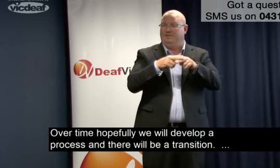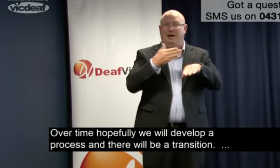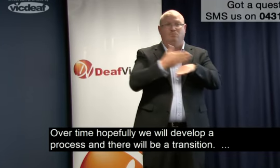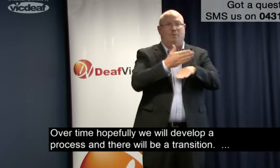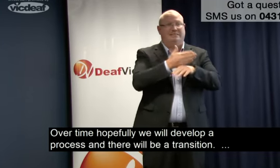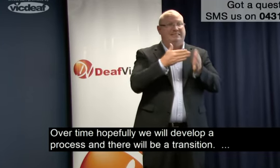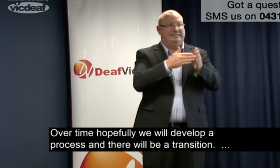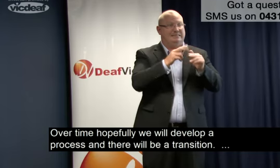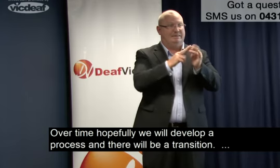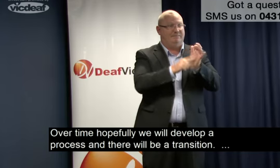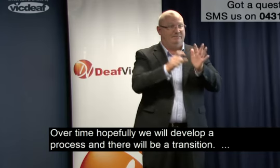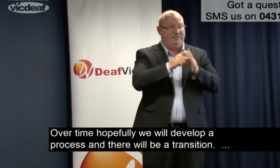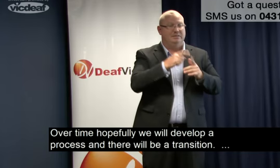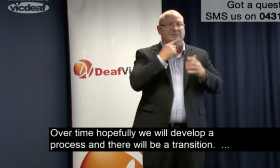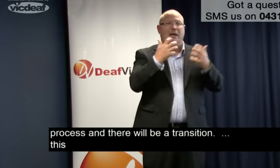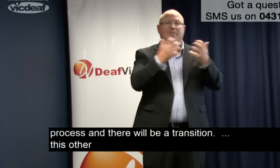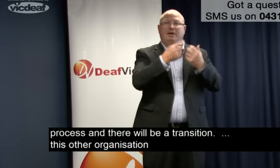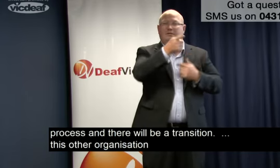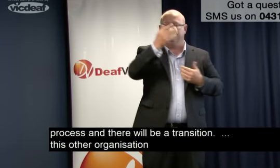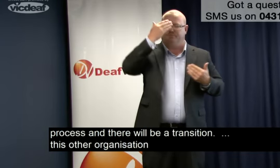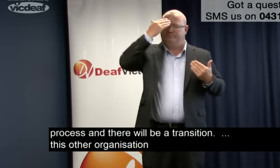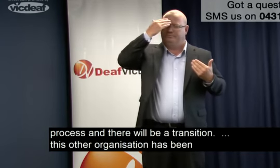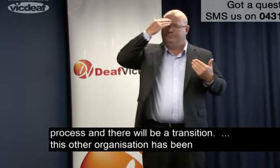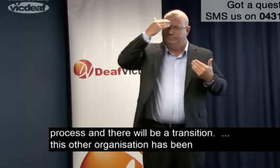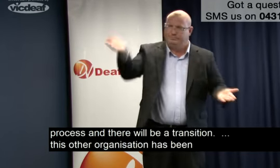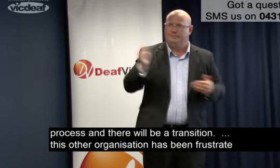the e-funding, as you know, the Employment Assistance Fund,